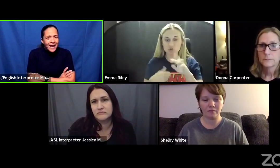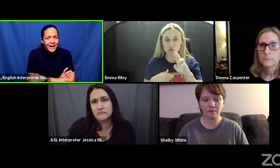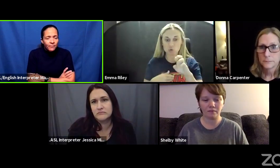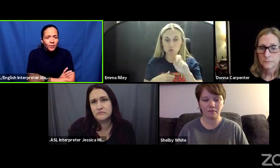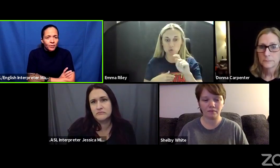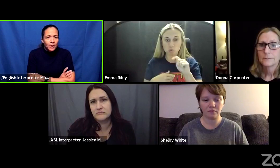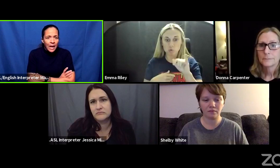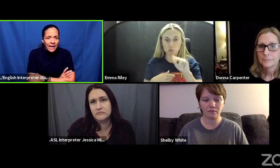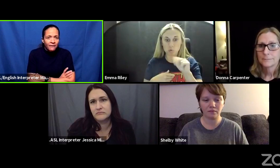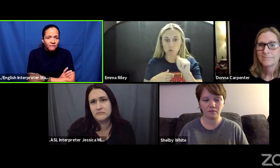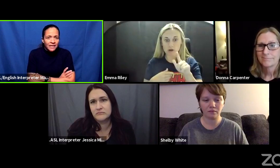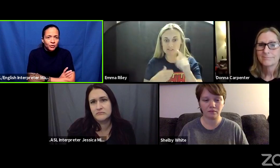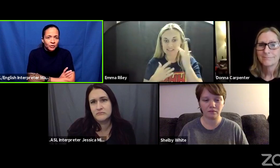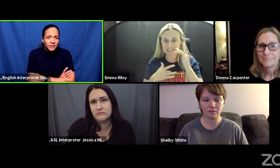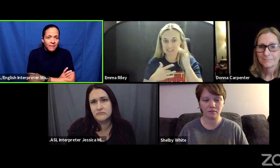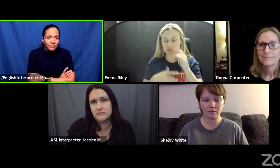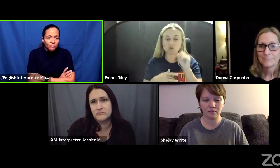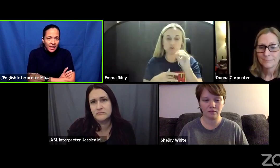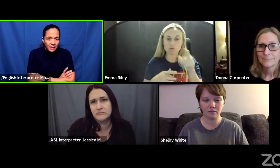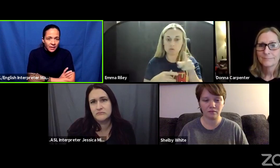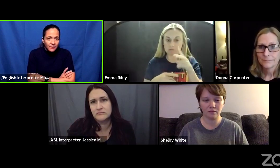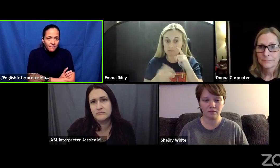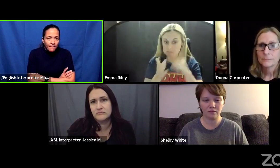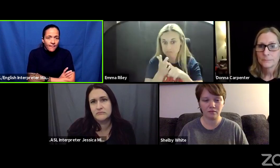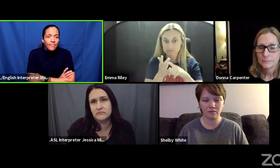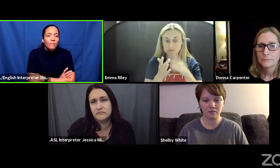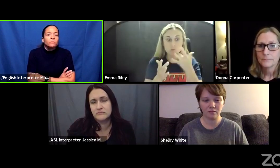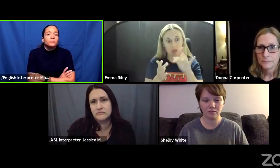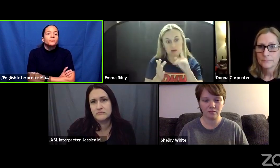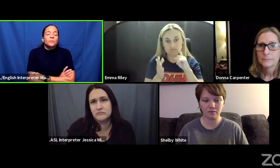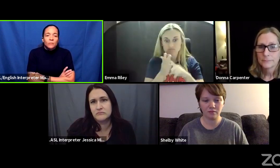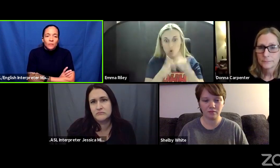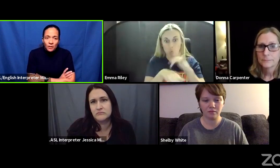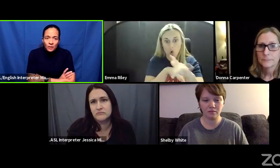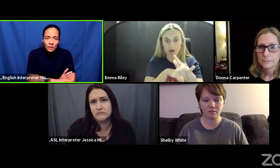salt and pepper like features in my retina.